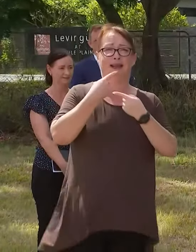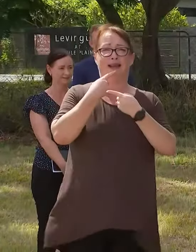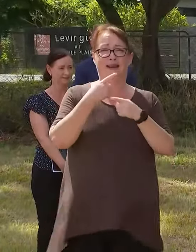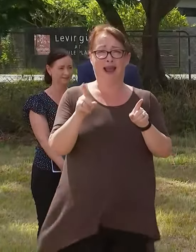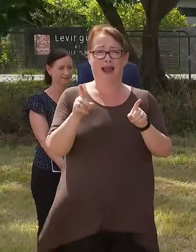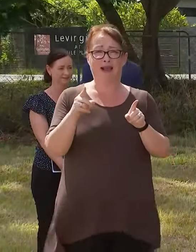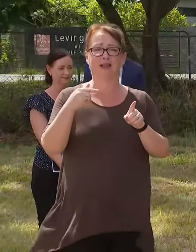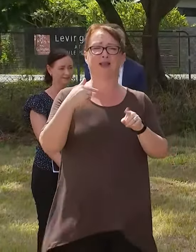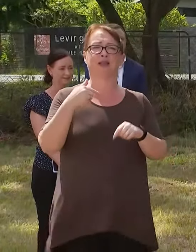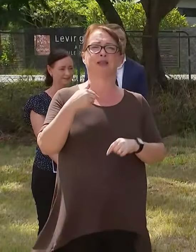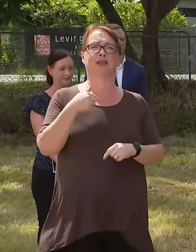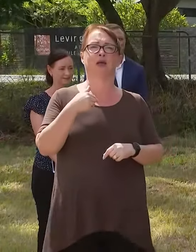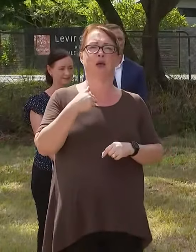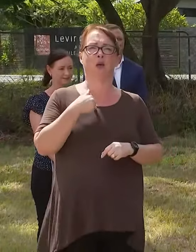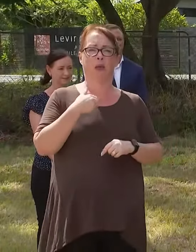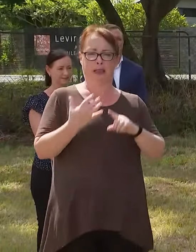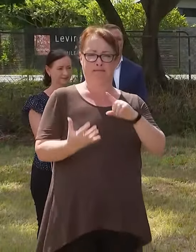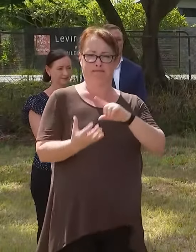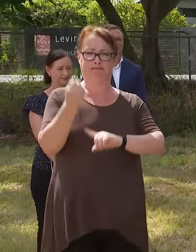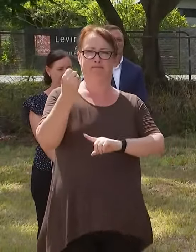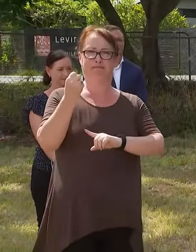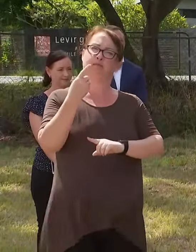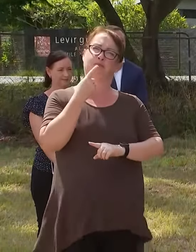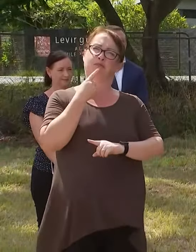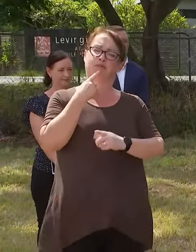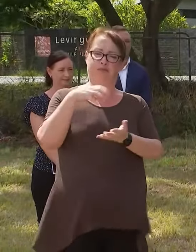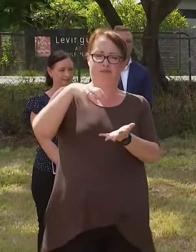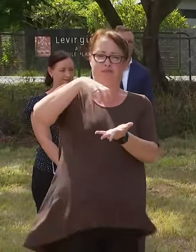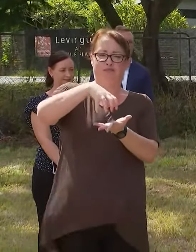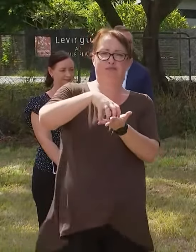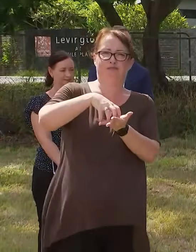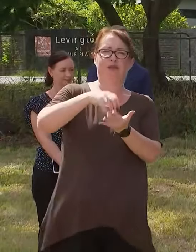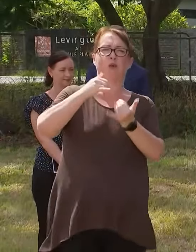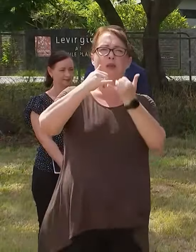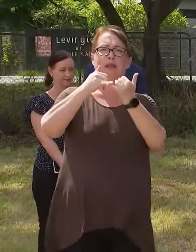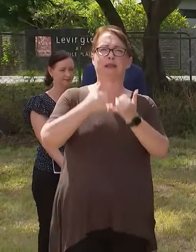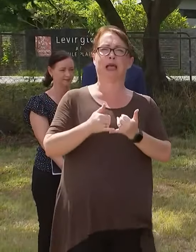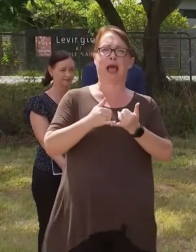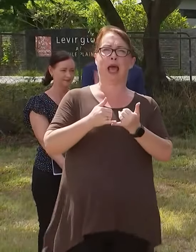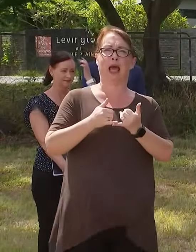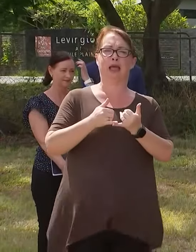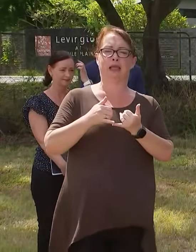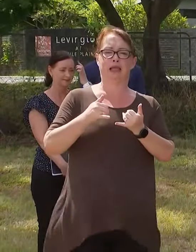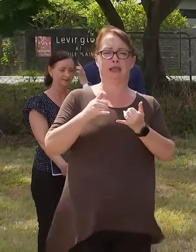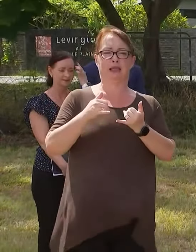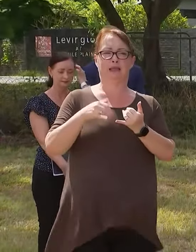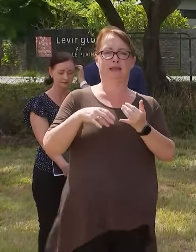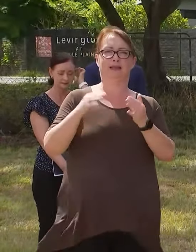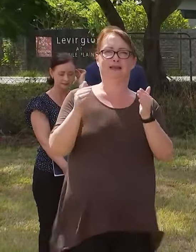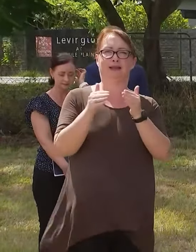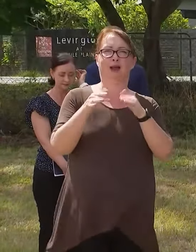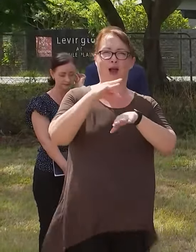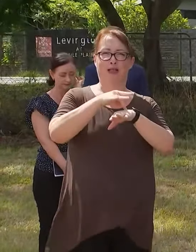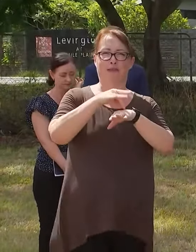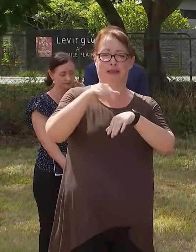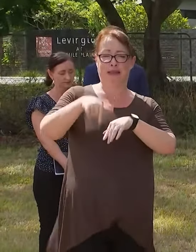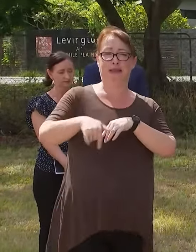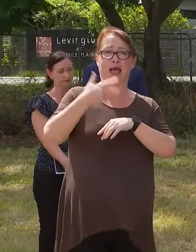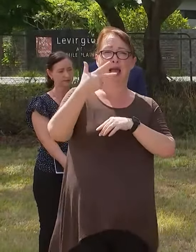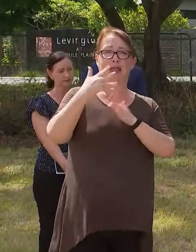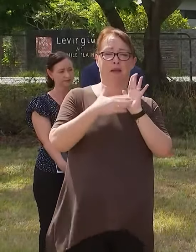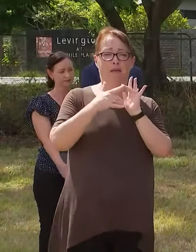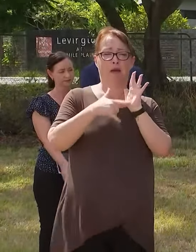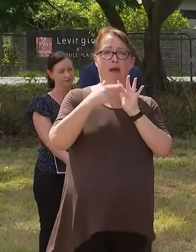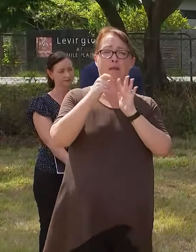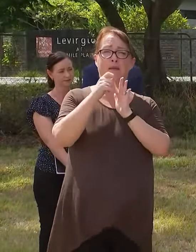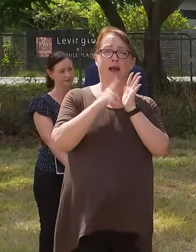we've identified the preferred site for our Southside Satellite Hospital. Located in 8 Mile Plains, this